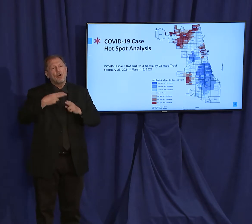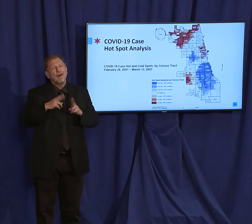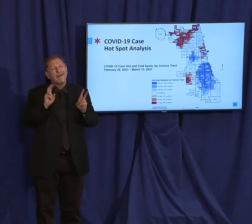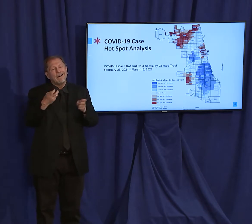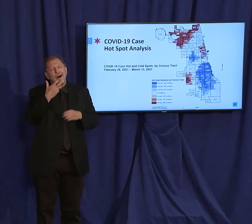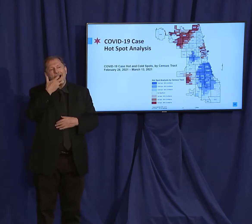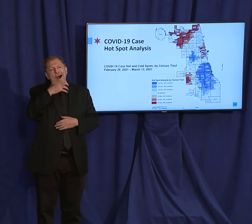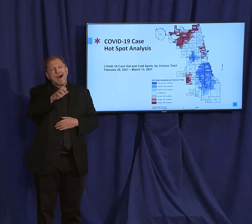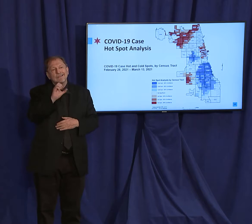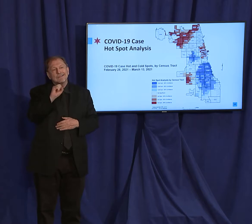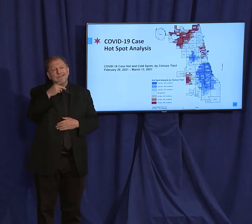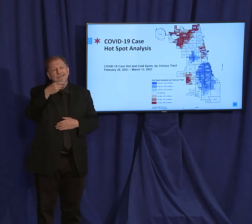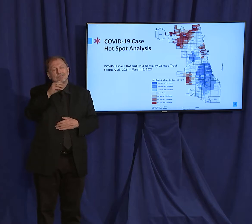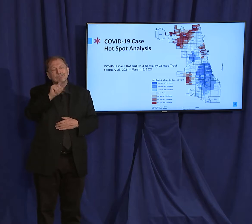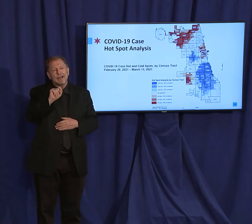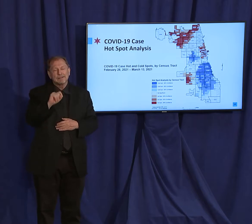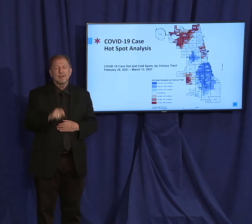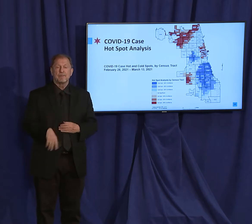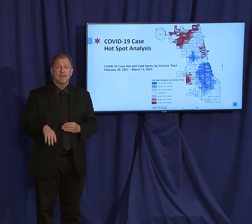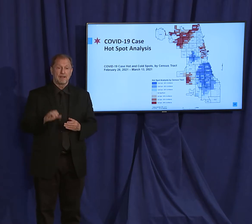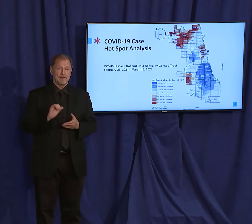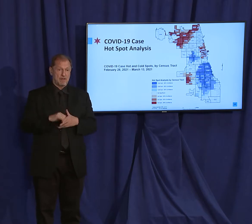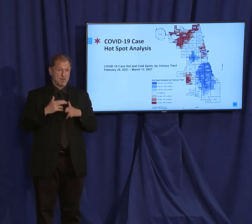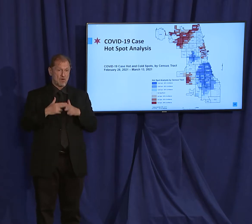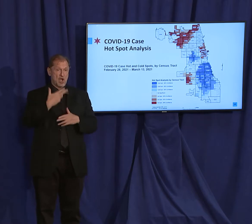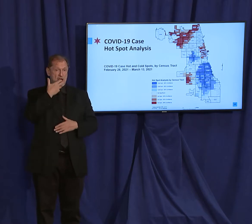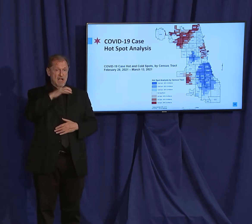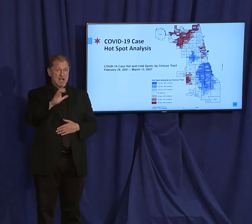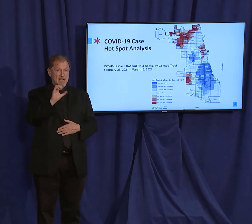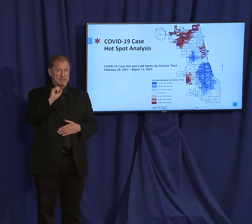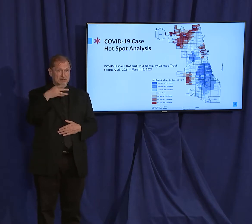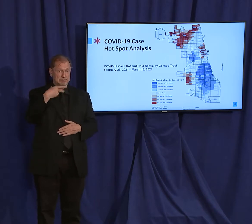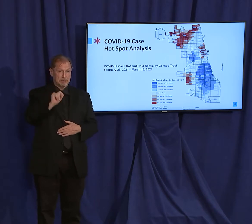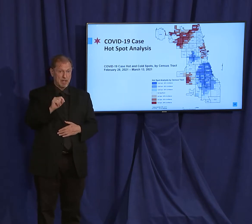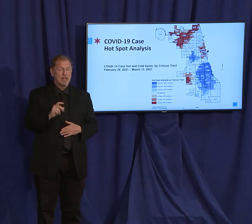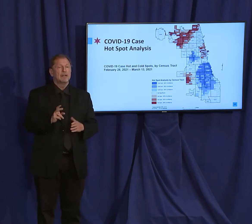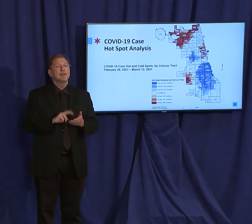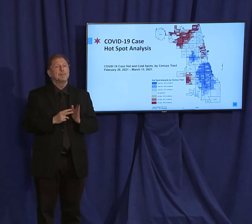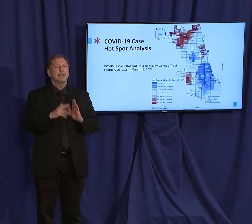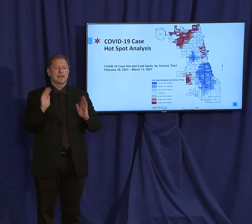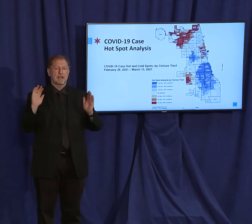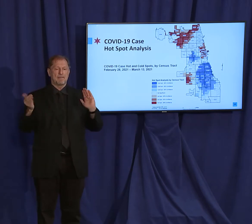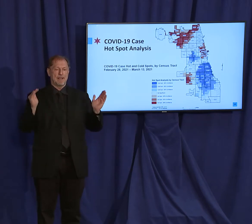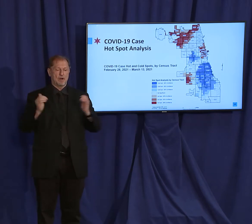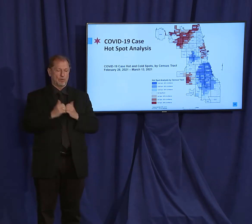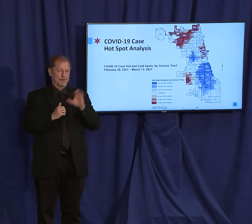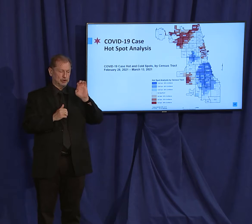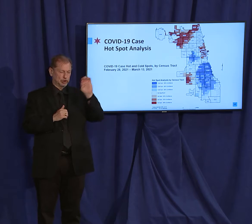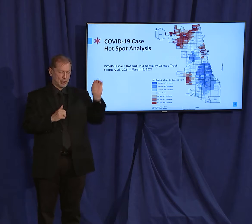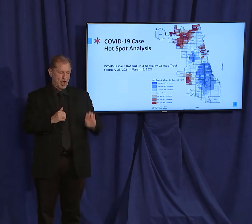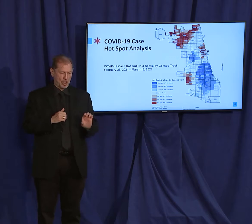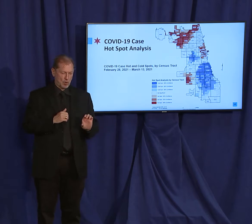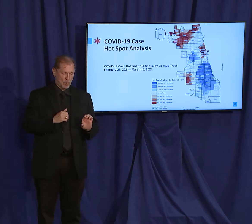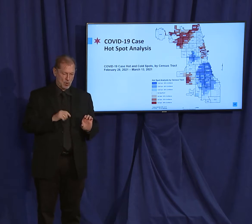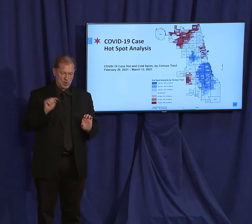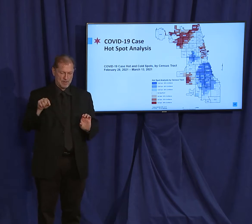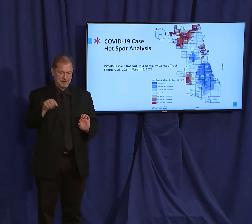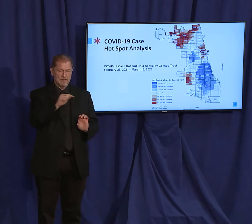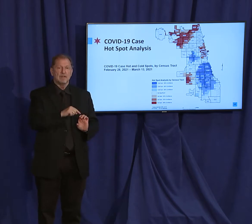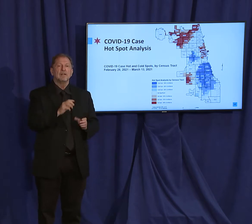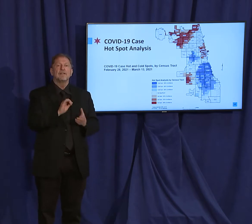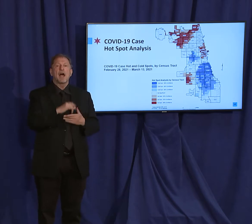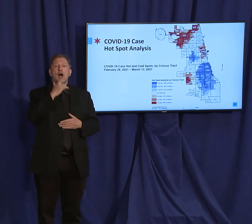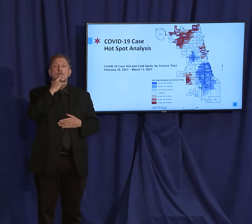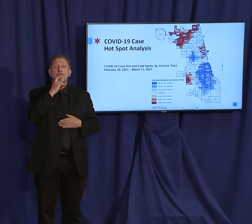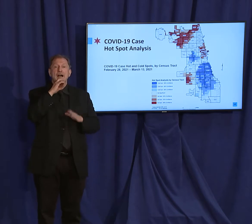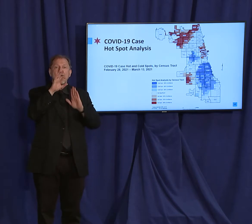as a reminder, our hotspot analysis is only in comparison to Chicago. So where areas are red on this map, it is